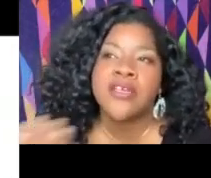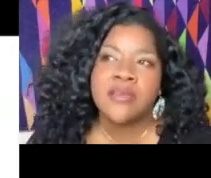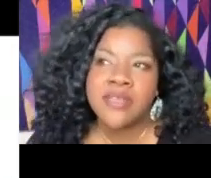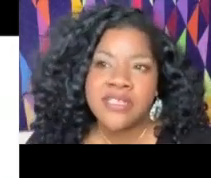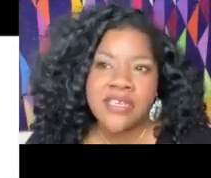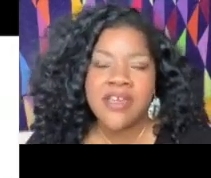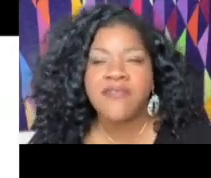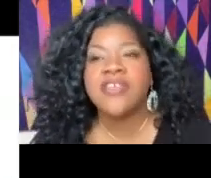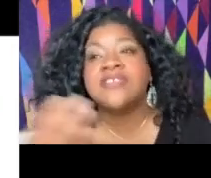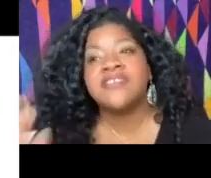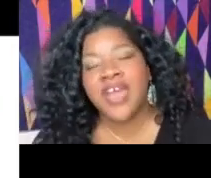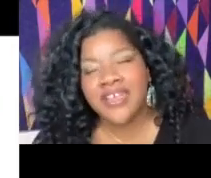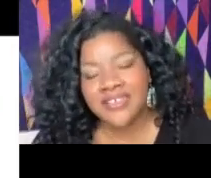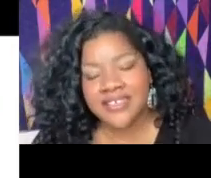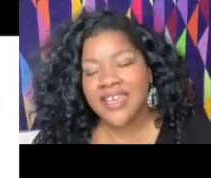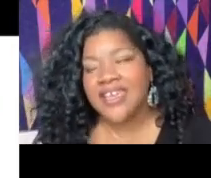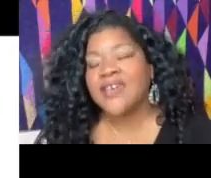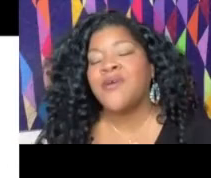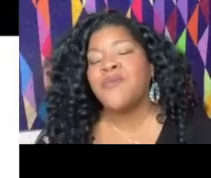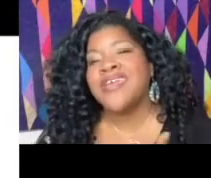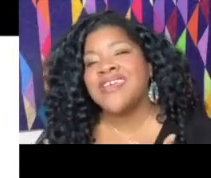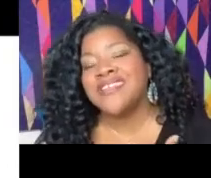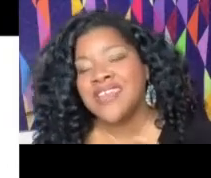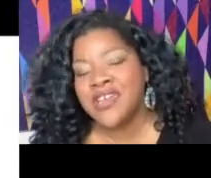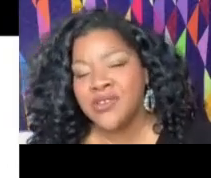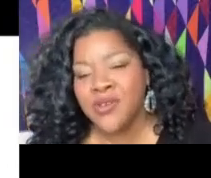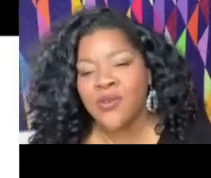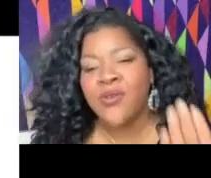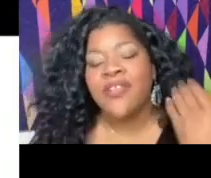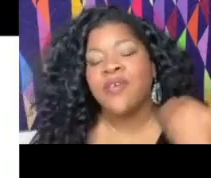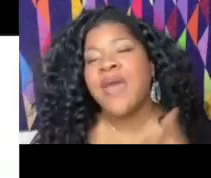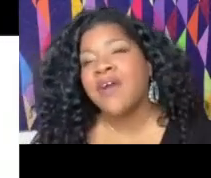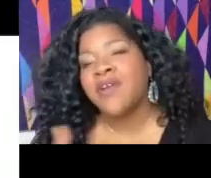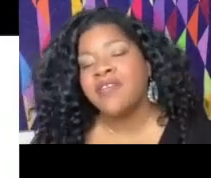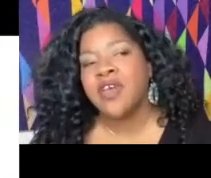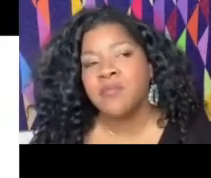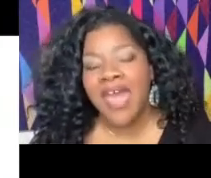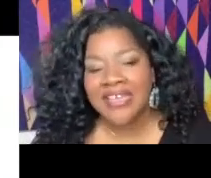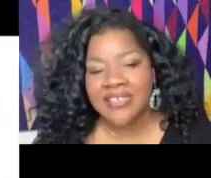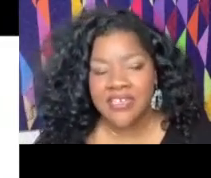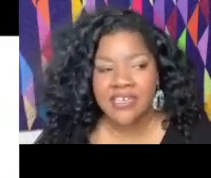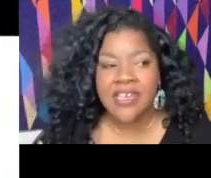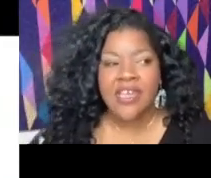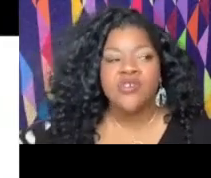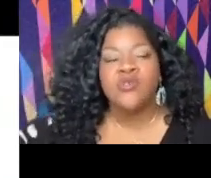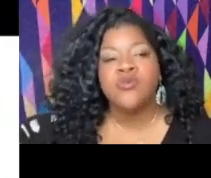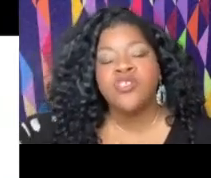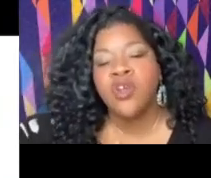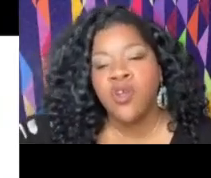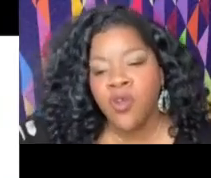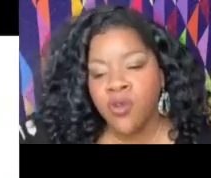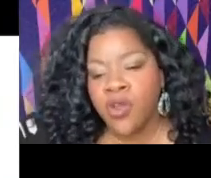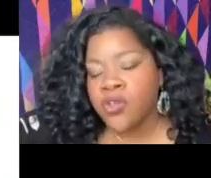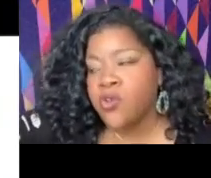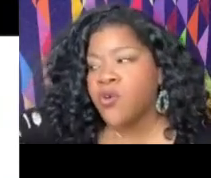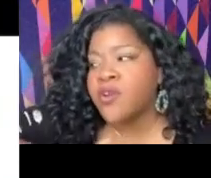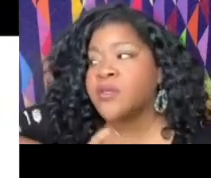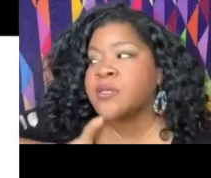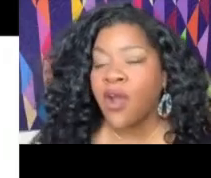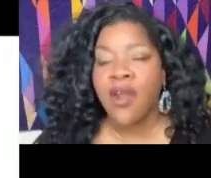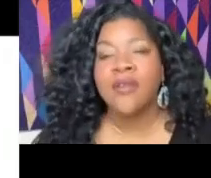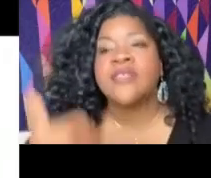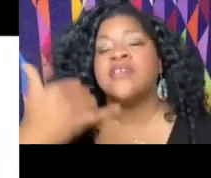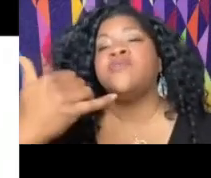in proximity of this device, it awakens in you the power and the capacity to turn